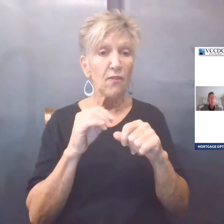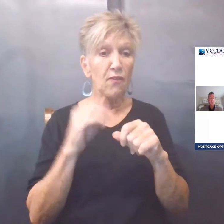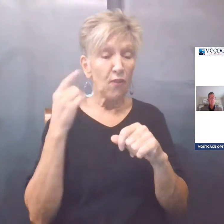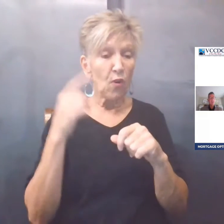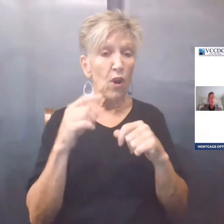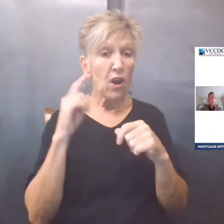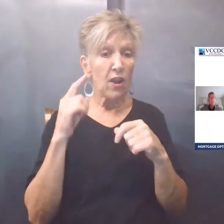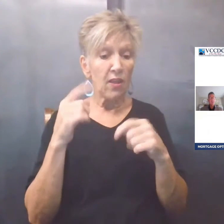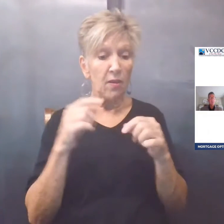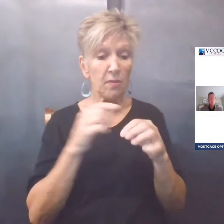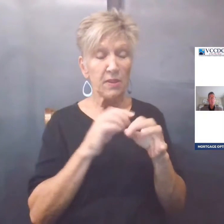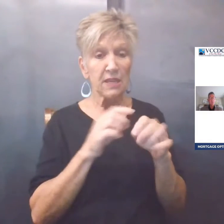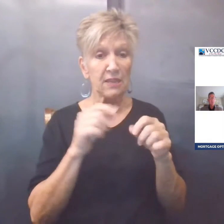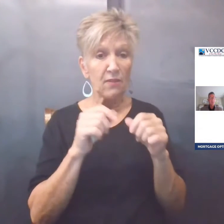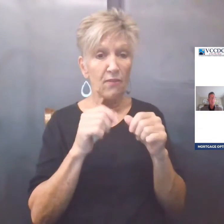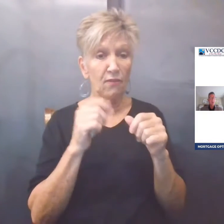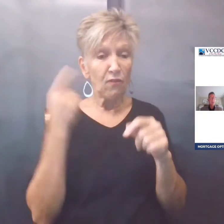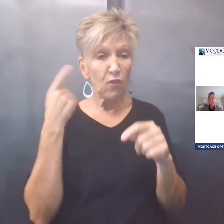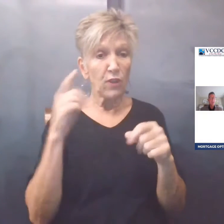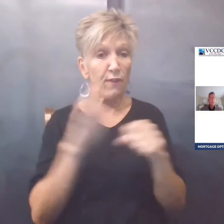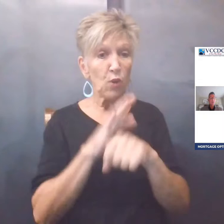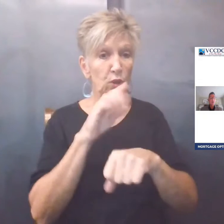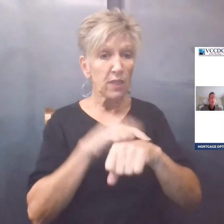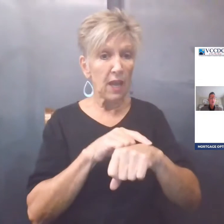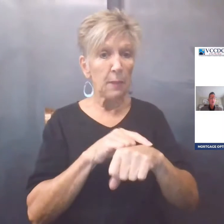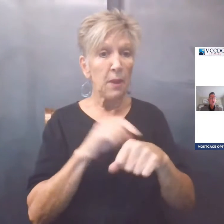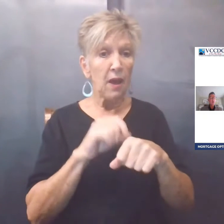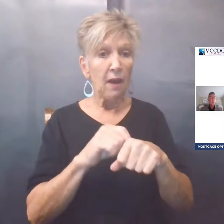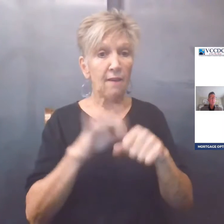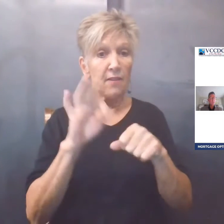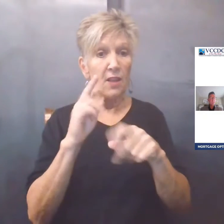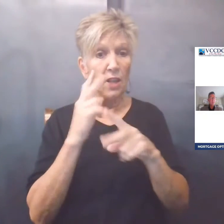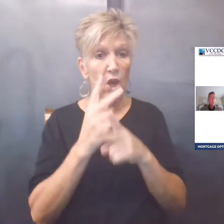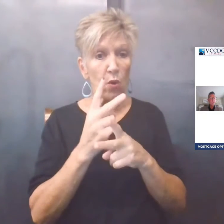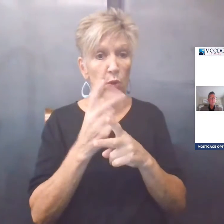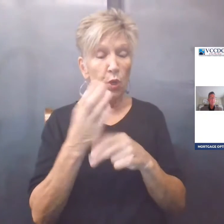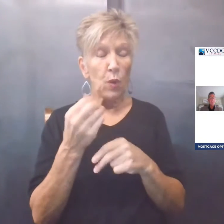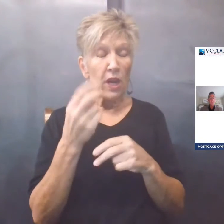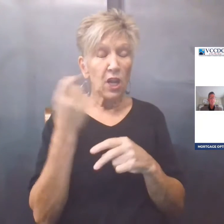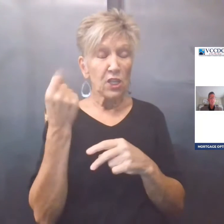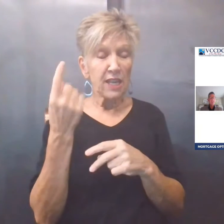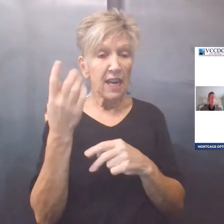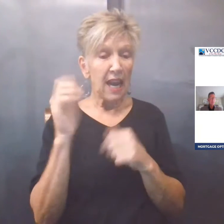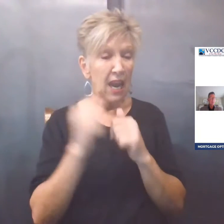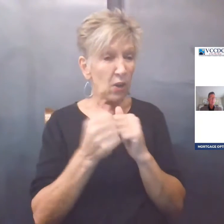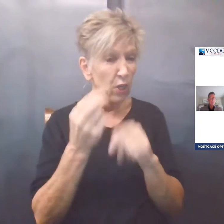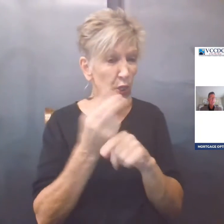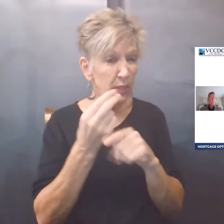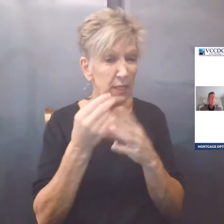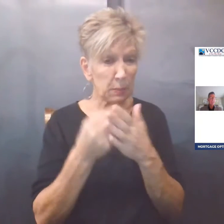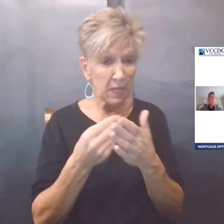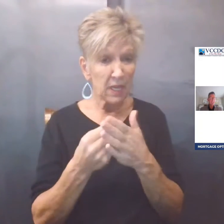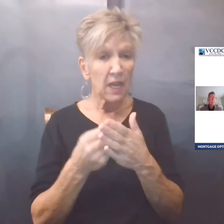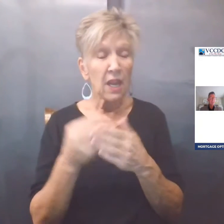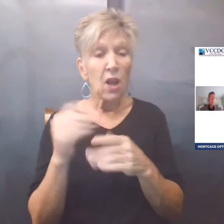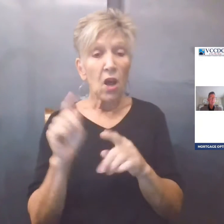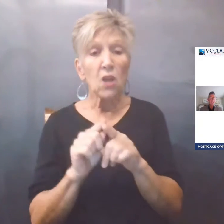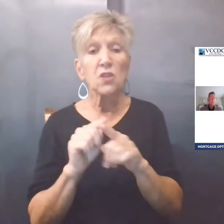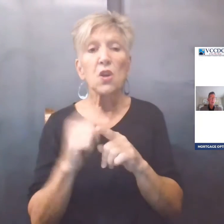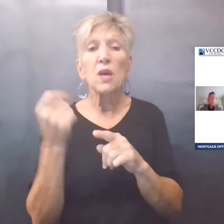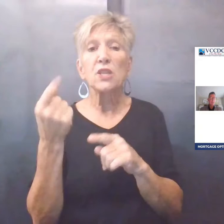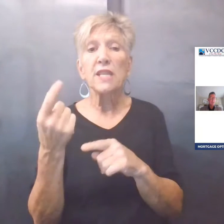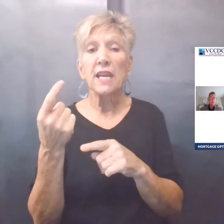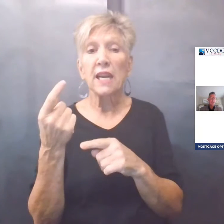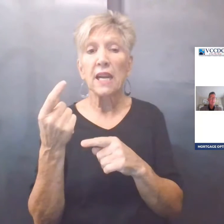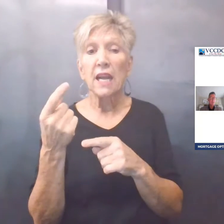what's the rate differential between those products, how are you using the money, and then also understanding specifically with